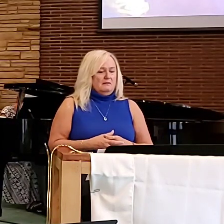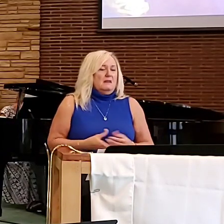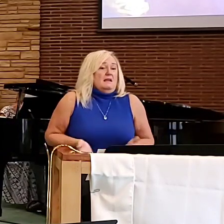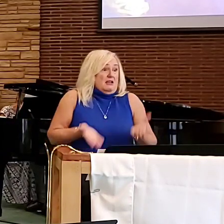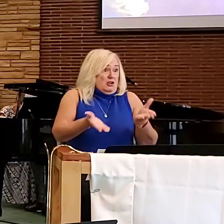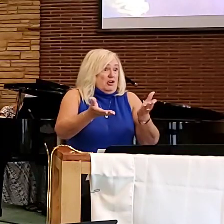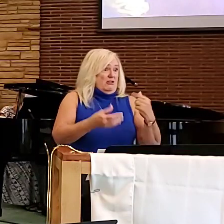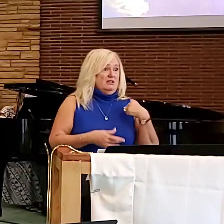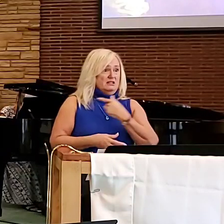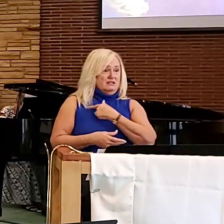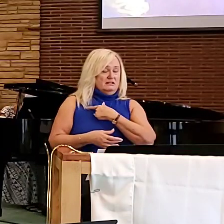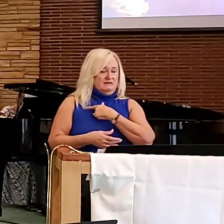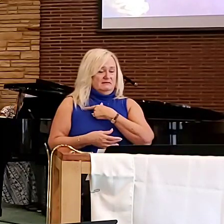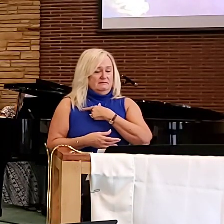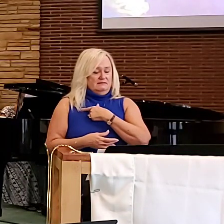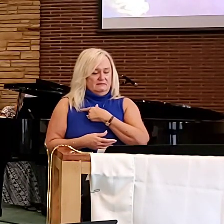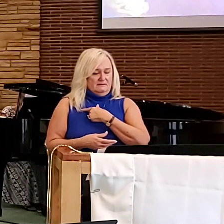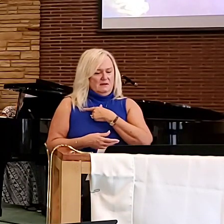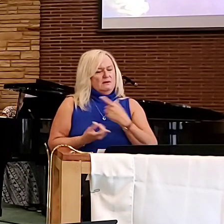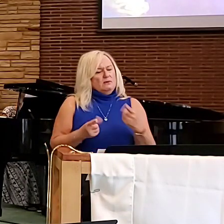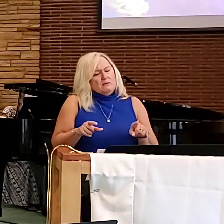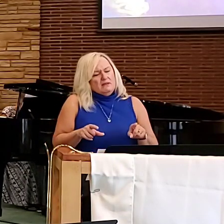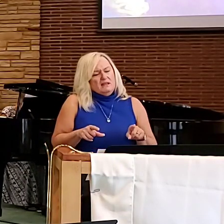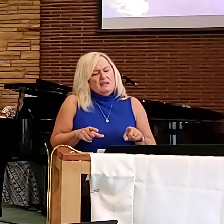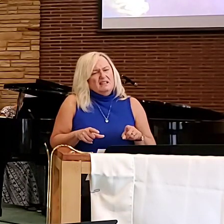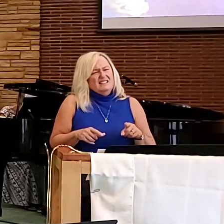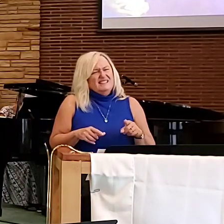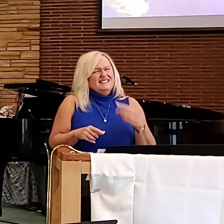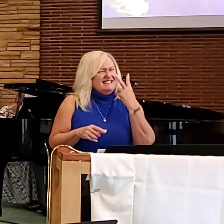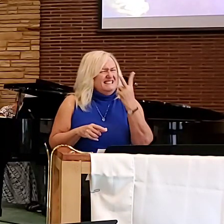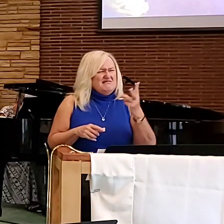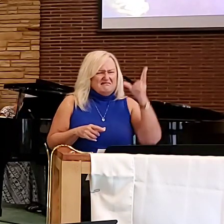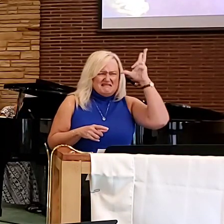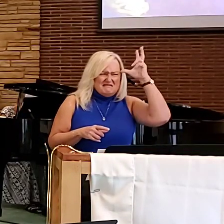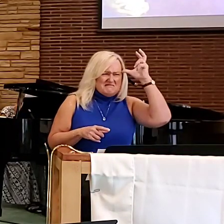Encourage us when we face evil,